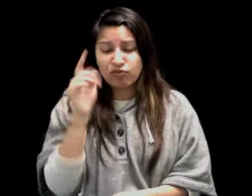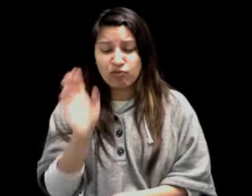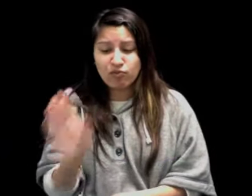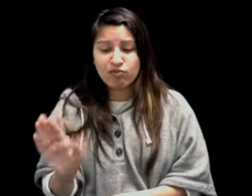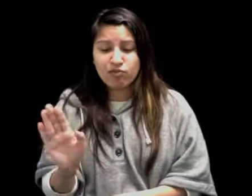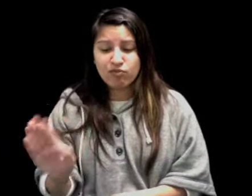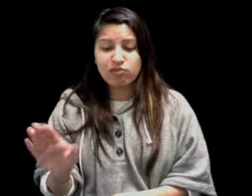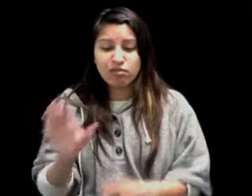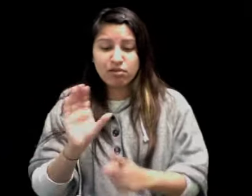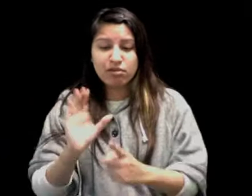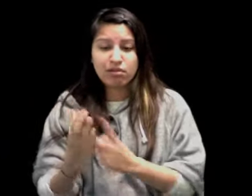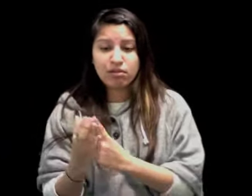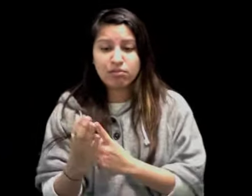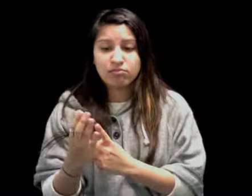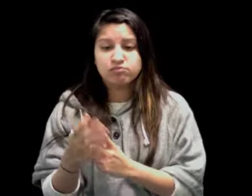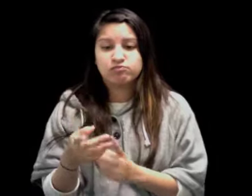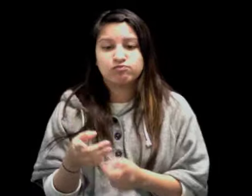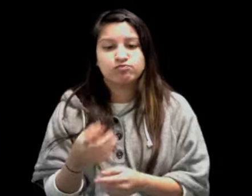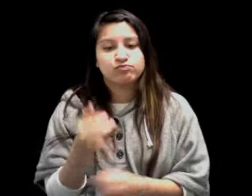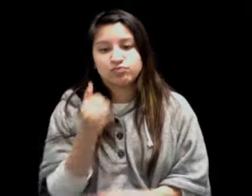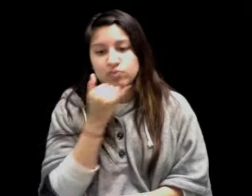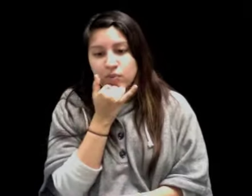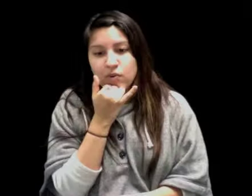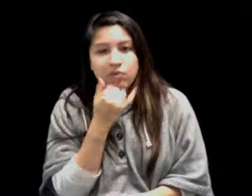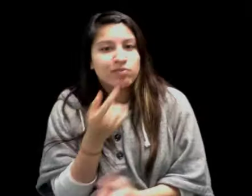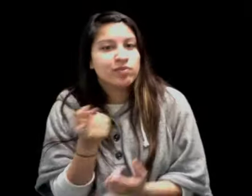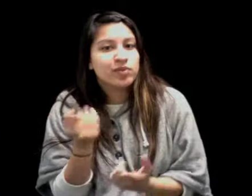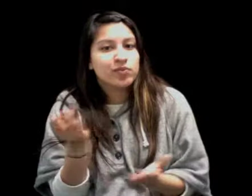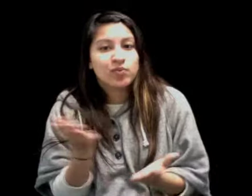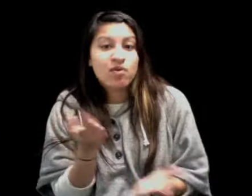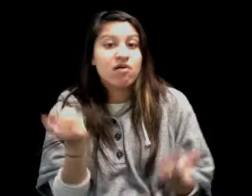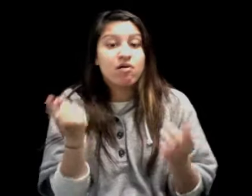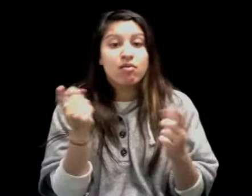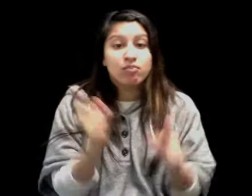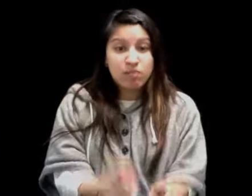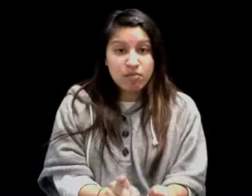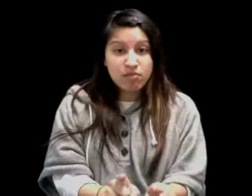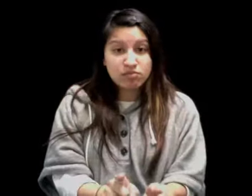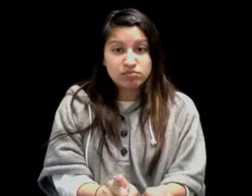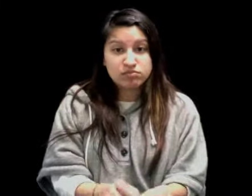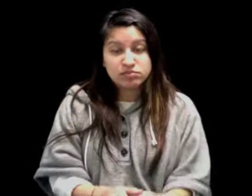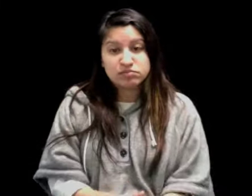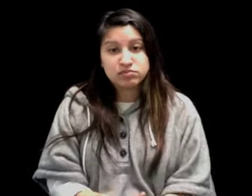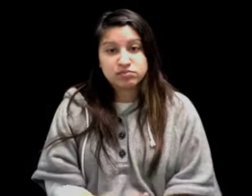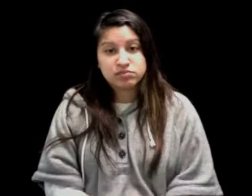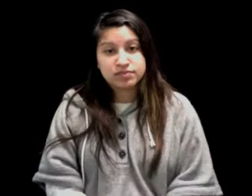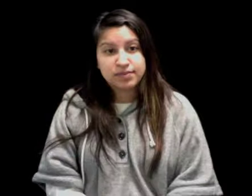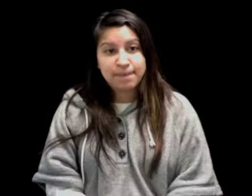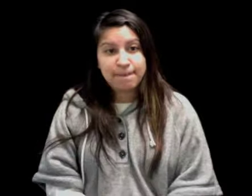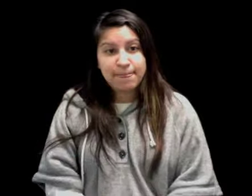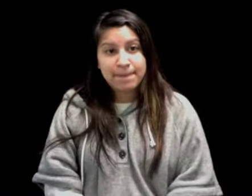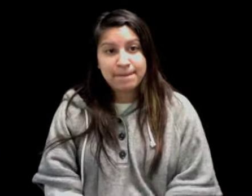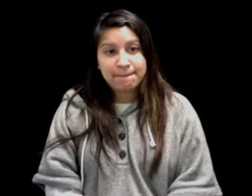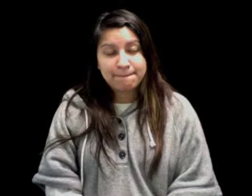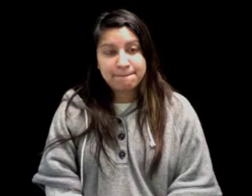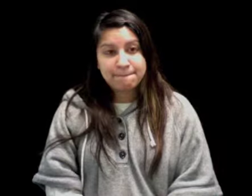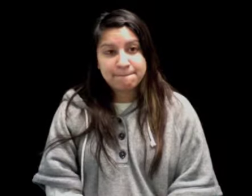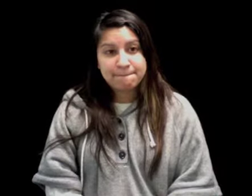My aims are to assist you in helping the teenagers that you work with to discover the key elements of racism and to recognize